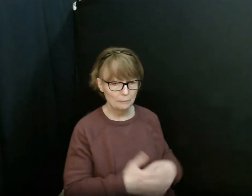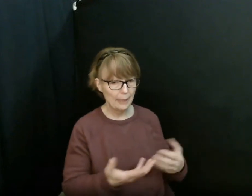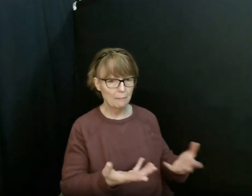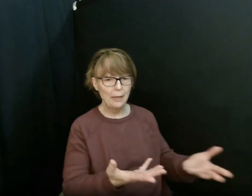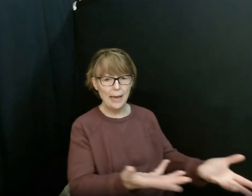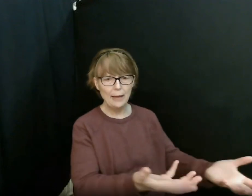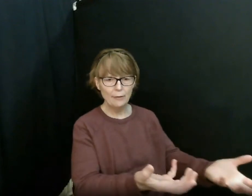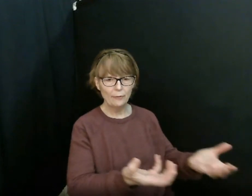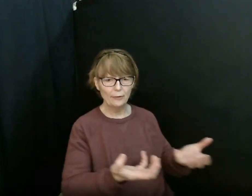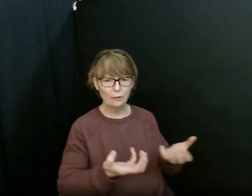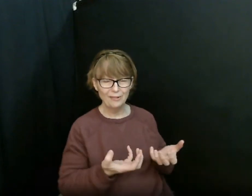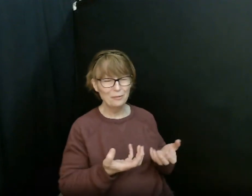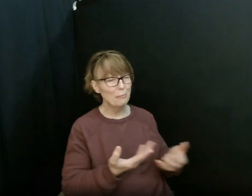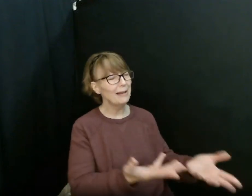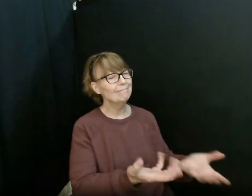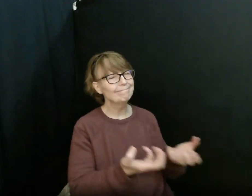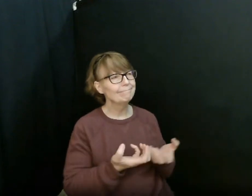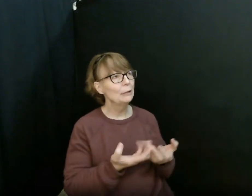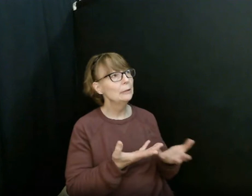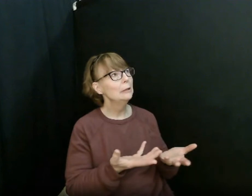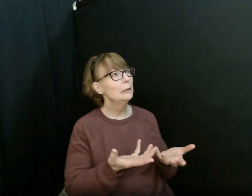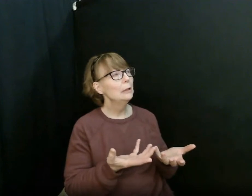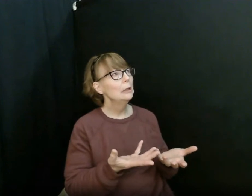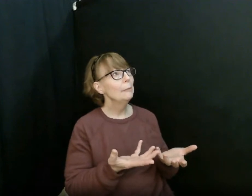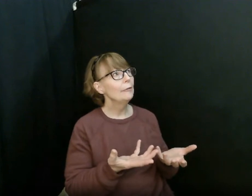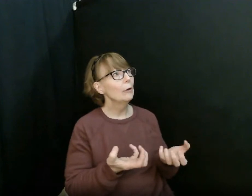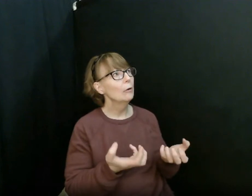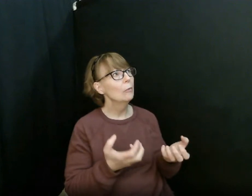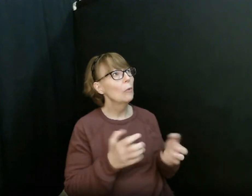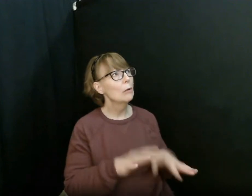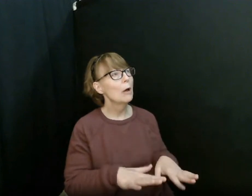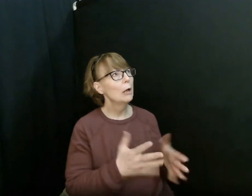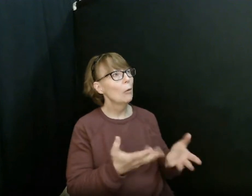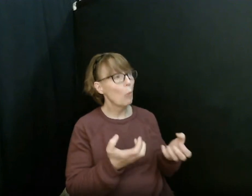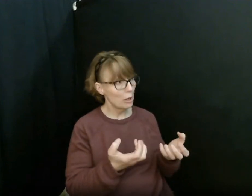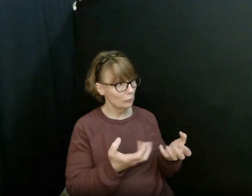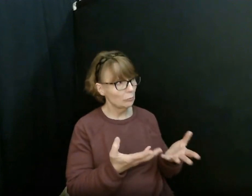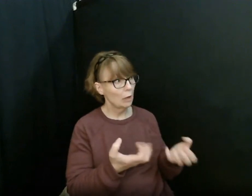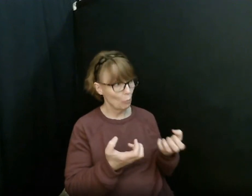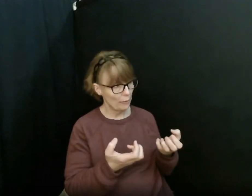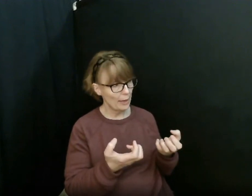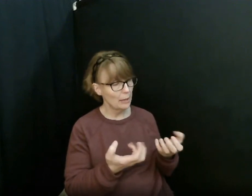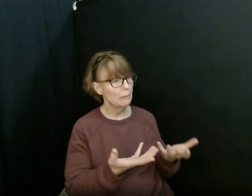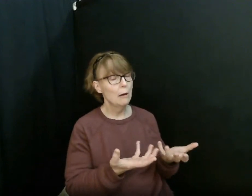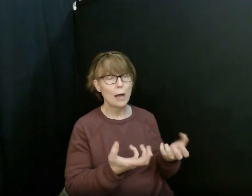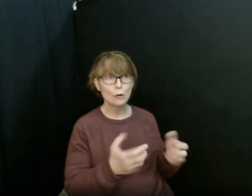Yeah. And so you might. Let me see. Want. I want that. I don't want